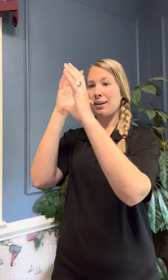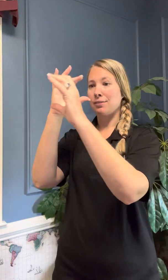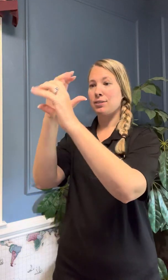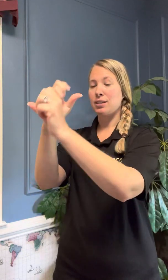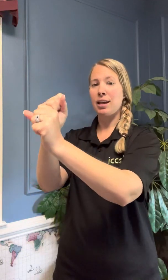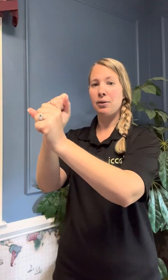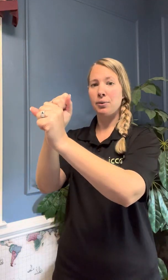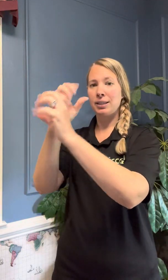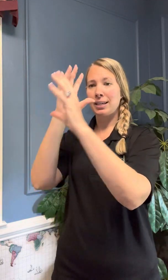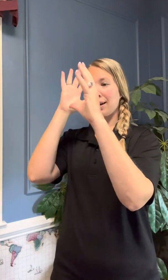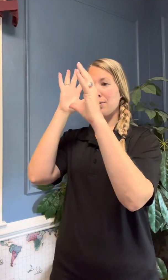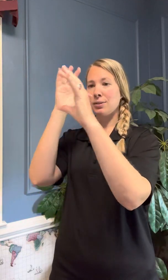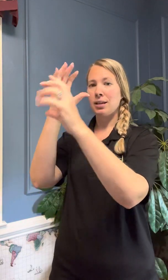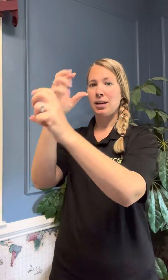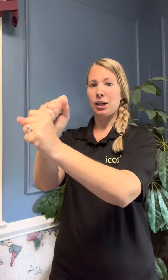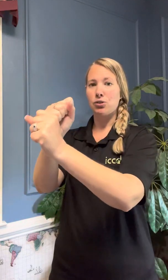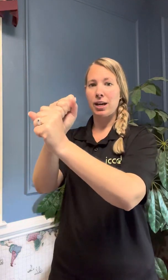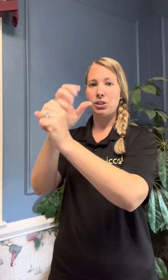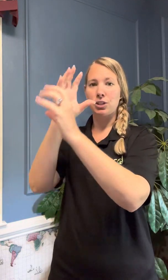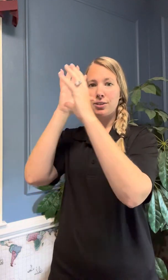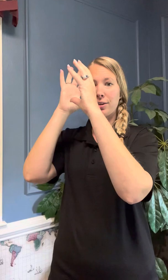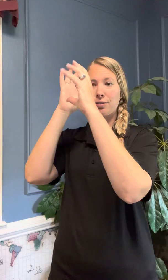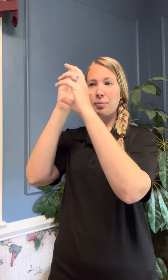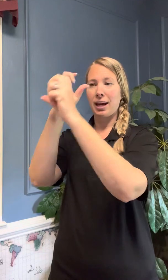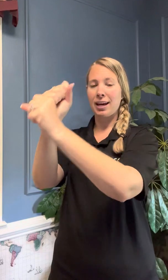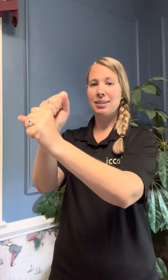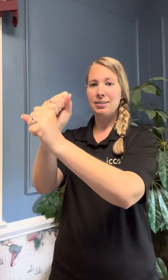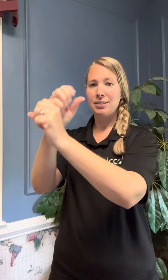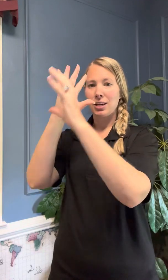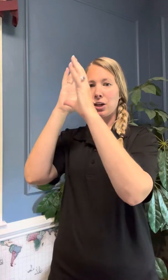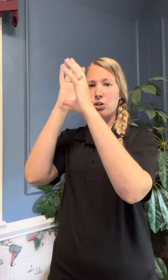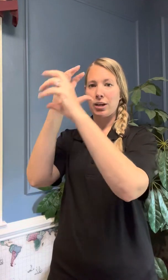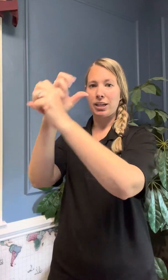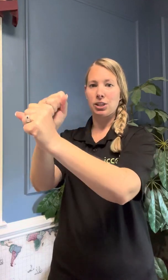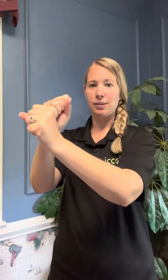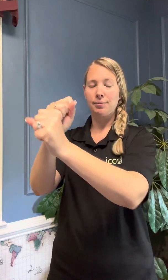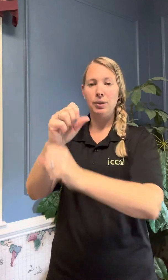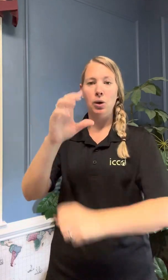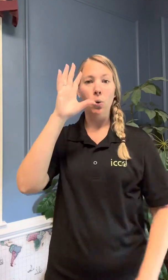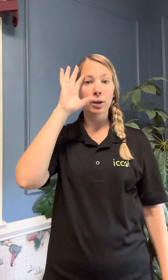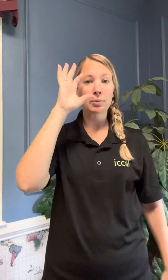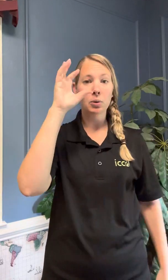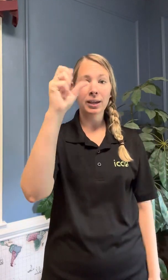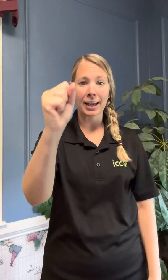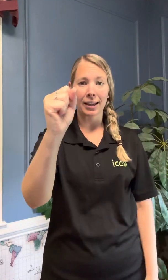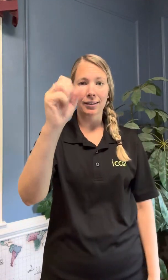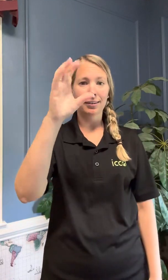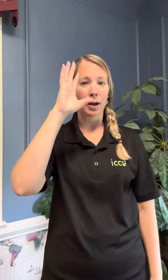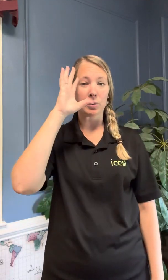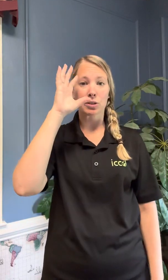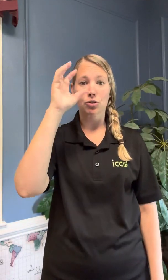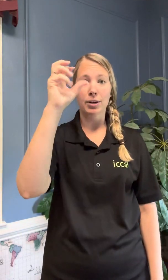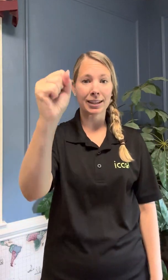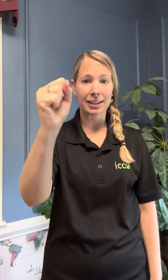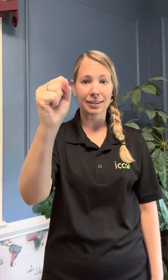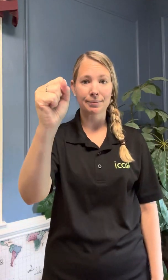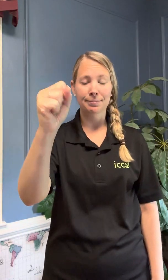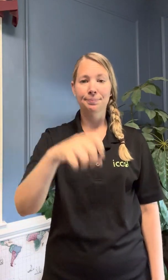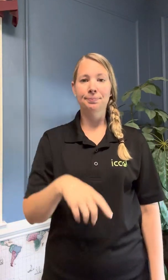of narrowing down. Attraction, starting from the eyes, attraction. Or it can be one hand. I was attracted